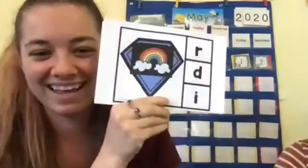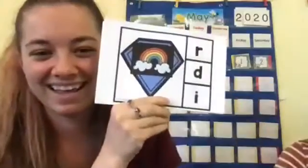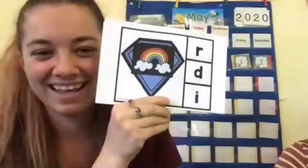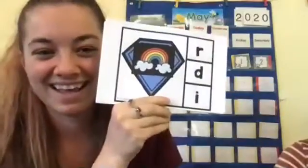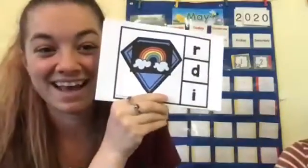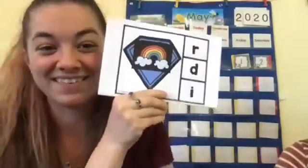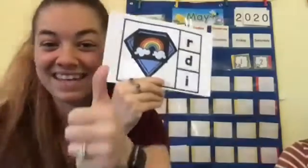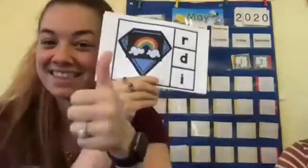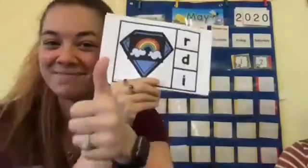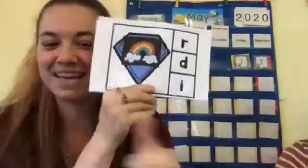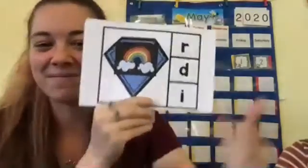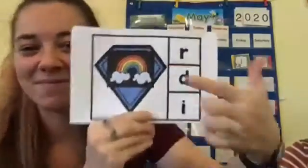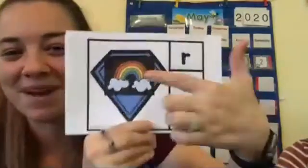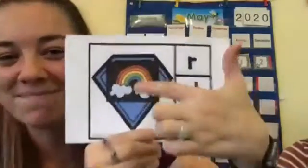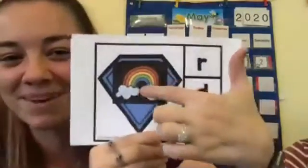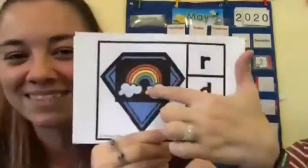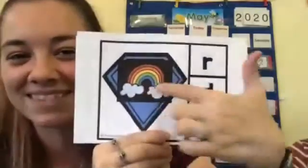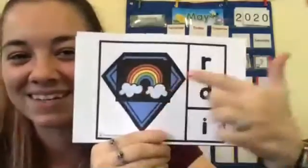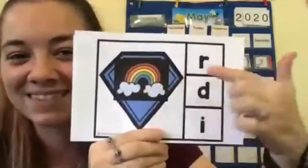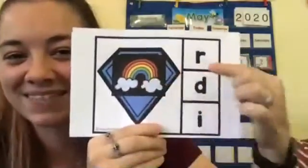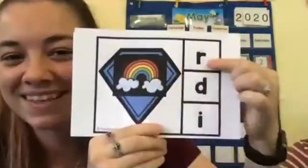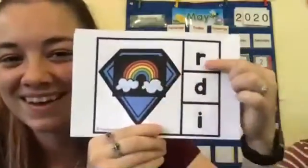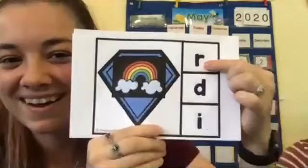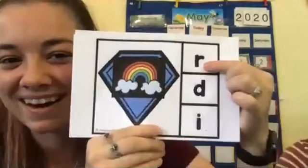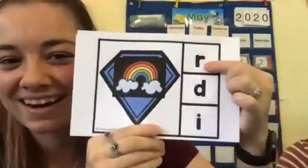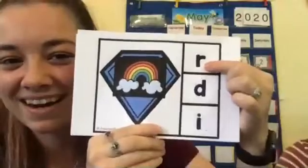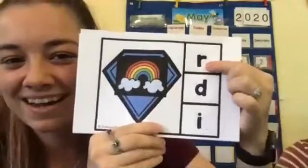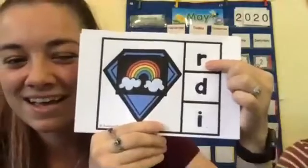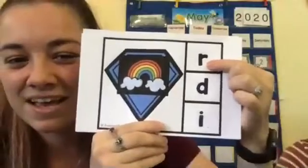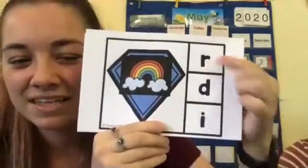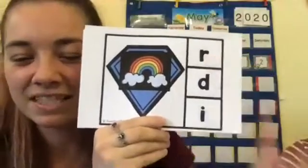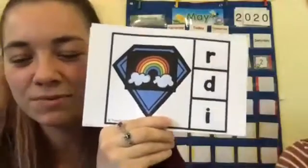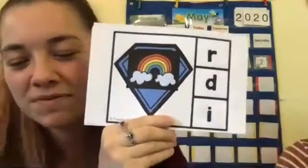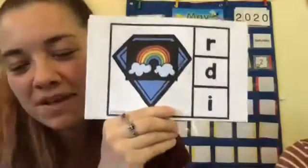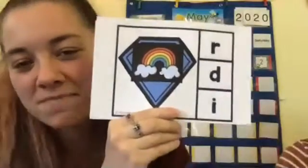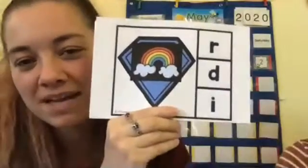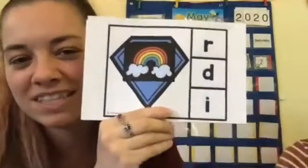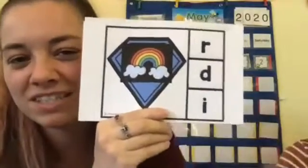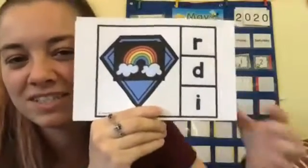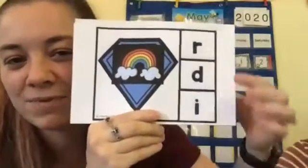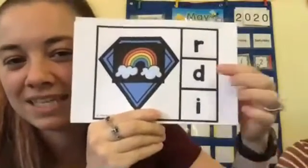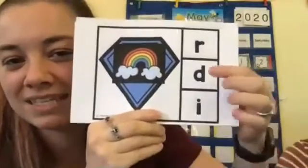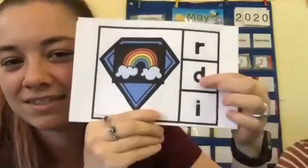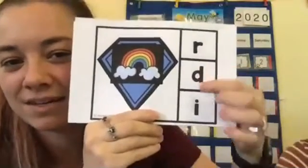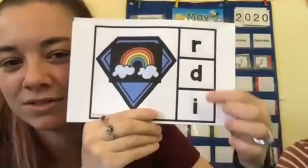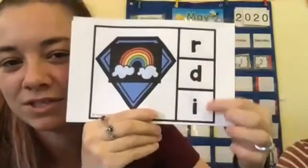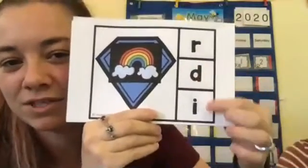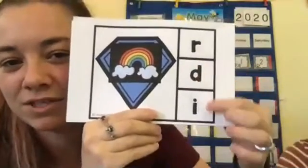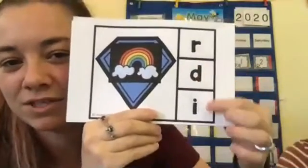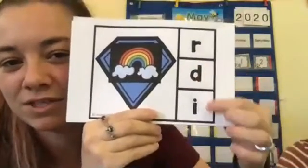I'm getting thumbs up. Rainbow starts with R. Since we found the match, let's just see what these letter sounds do, just